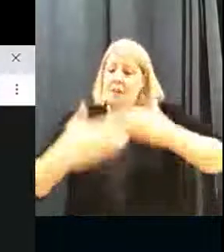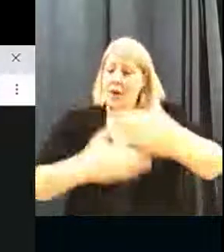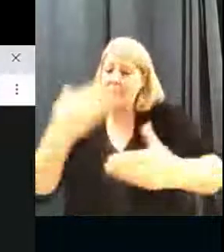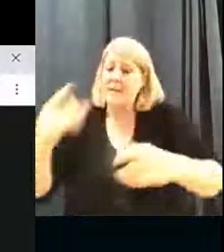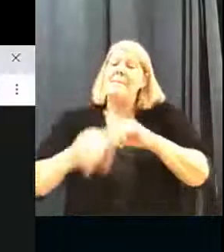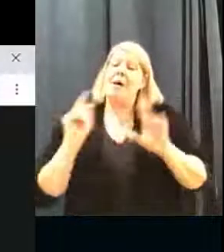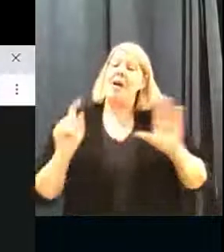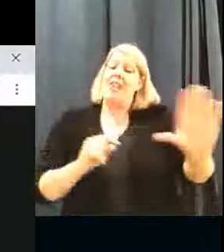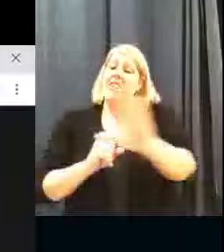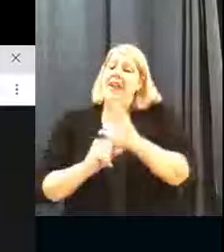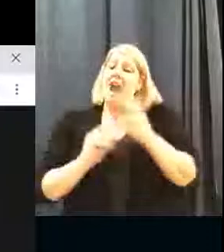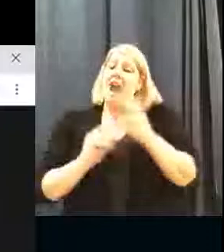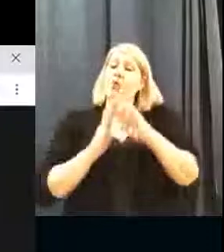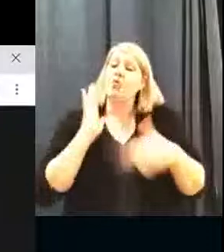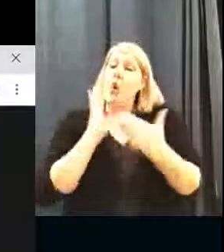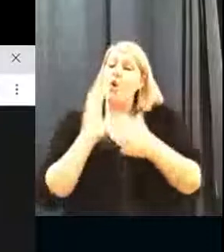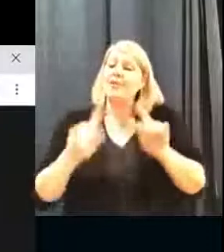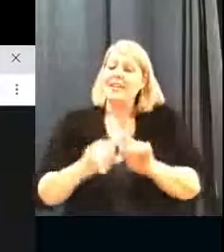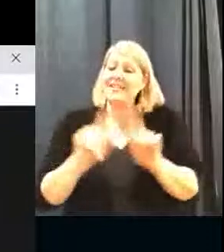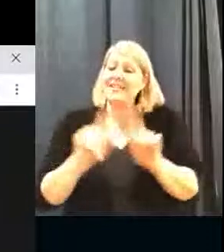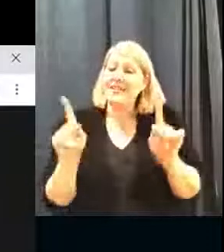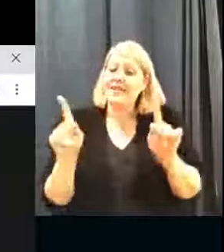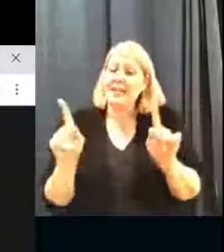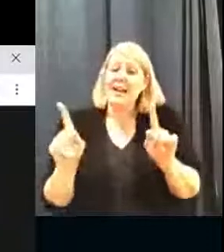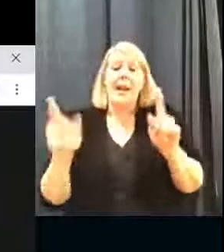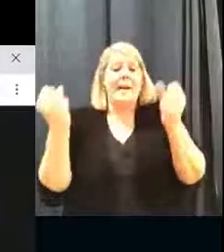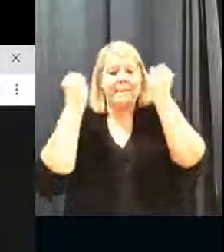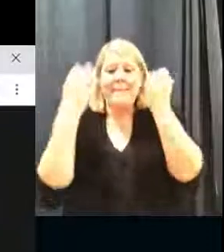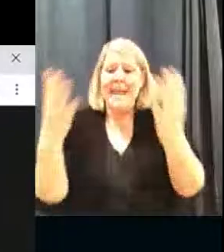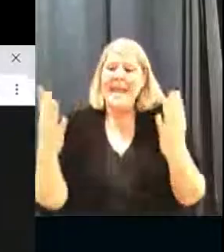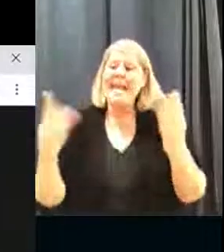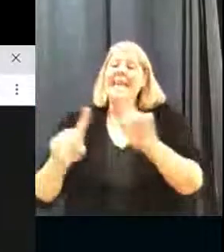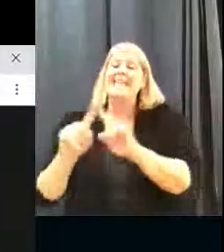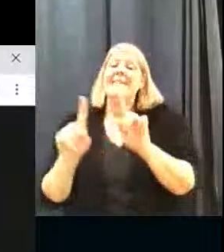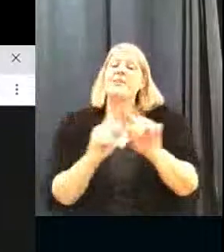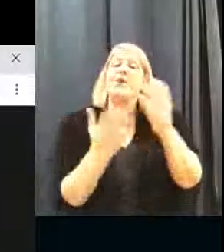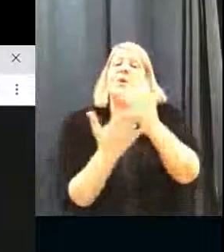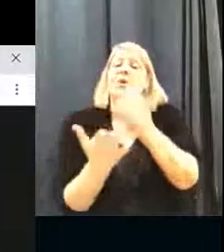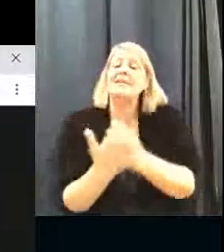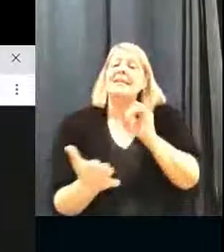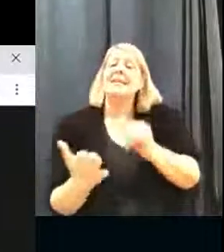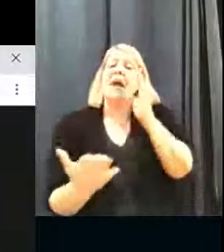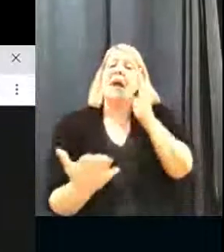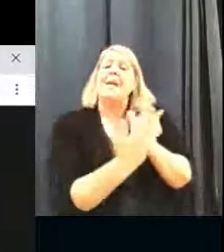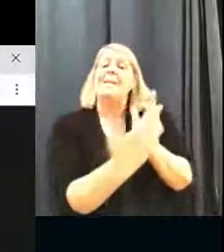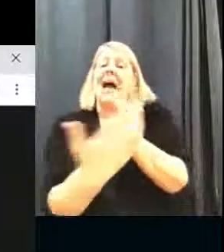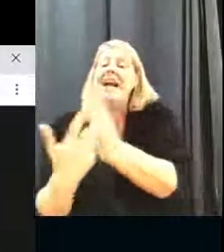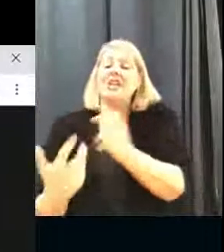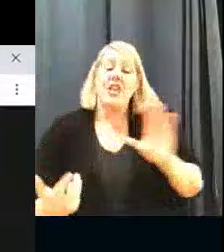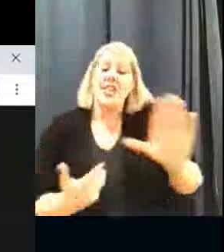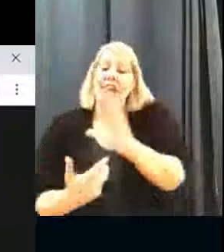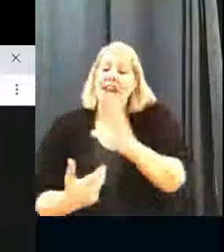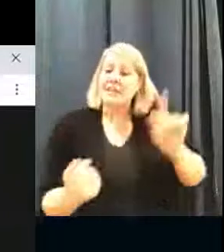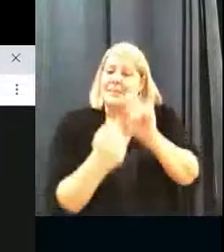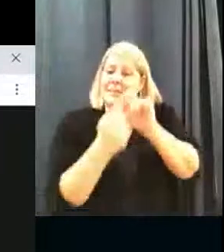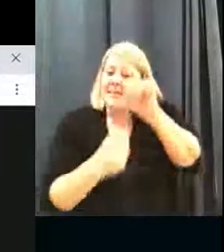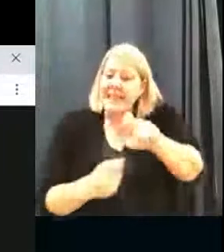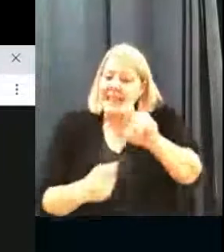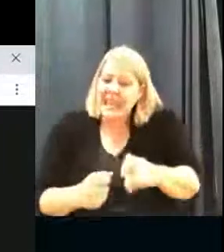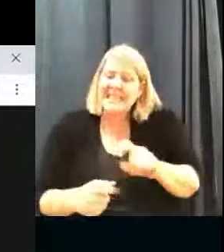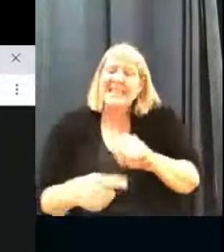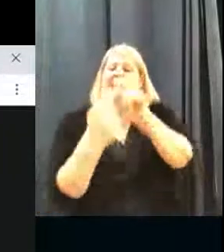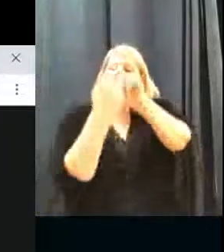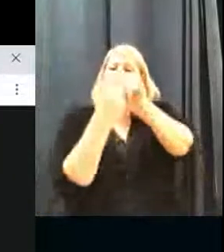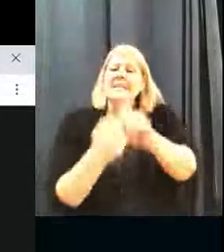different. There are many DirectSTEP e-courses that are tailored to meet those specific needs, including specific topics and how to handle